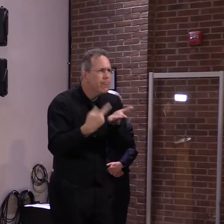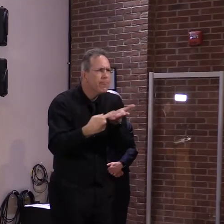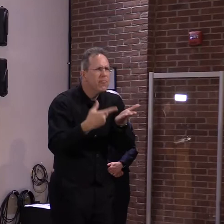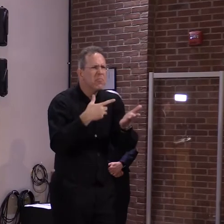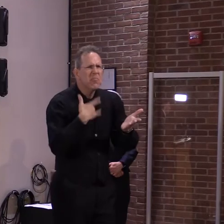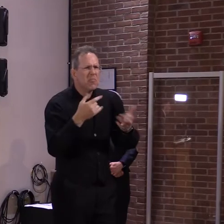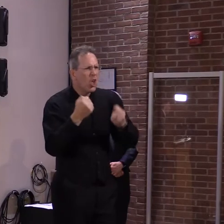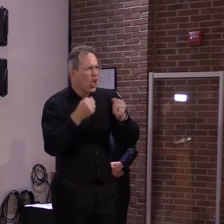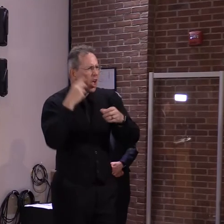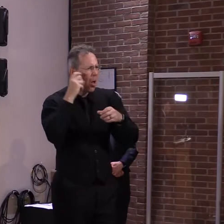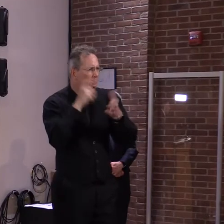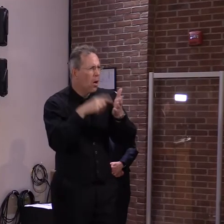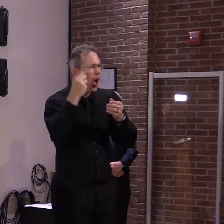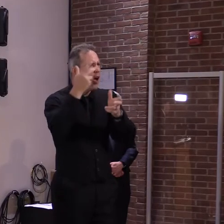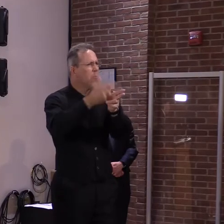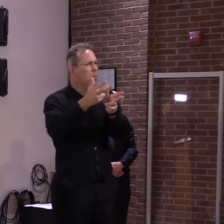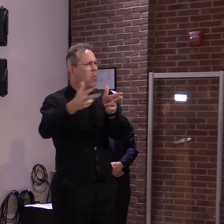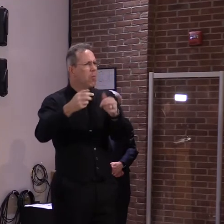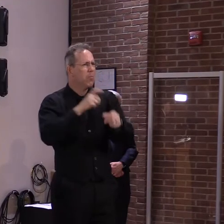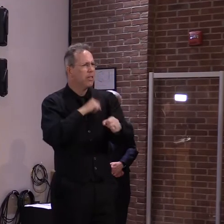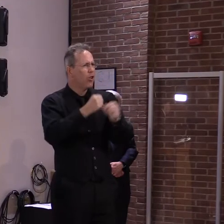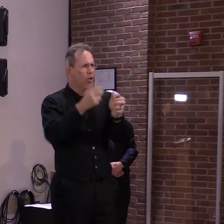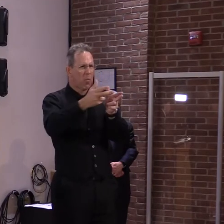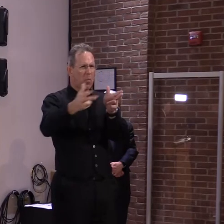volume. I think it's